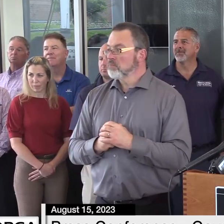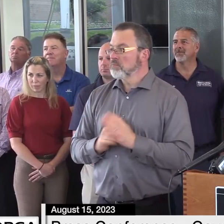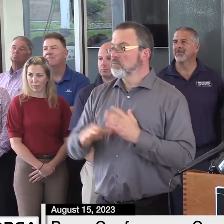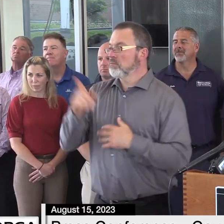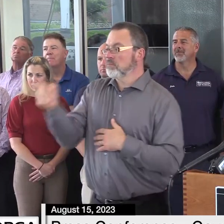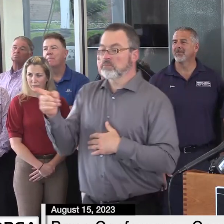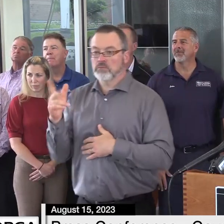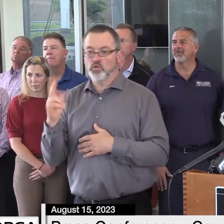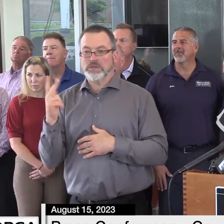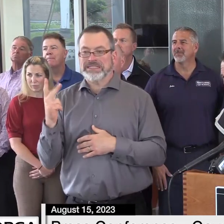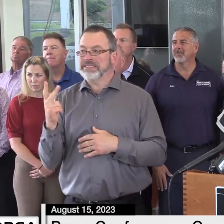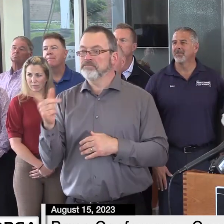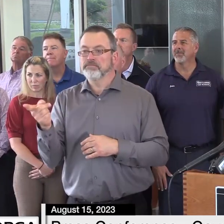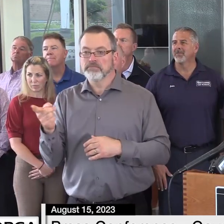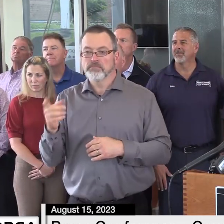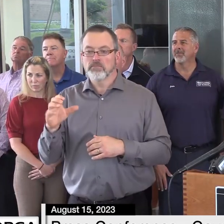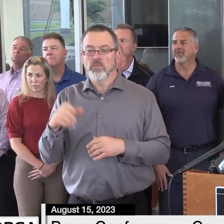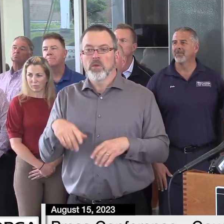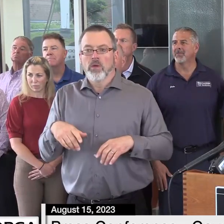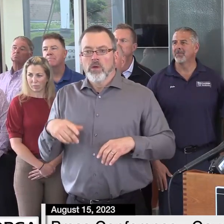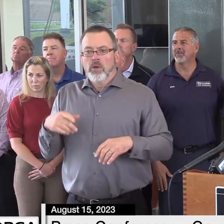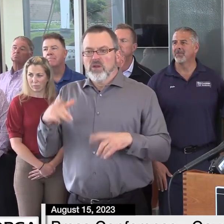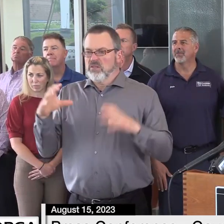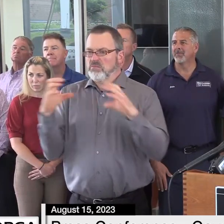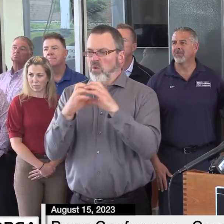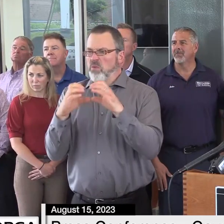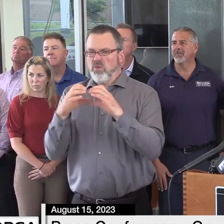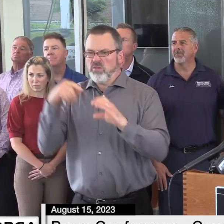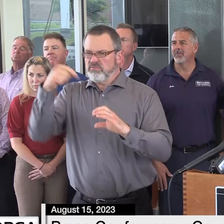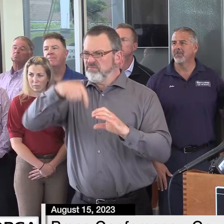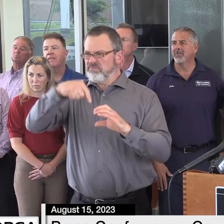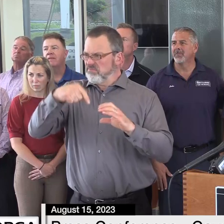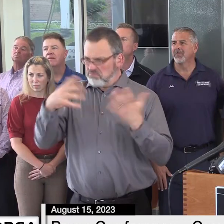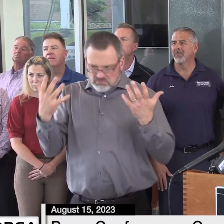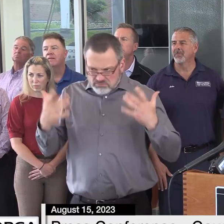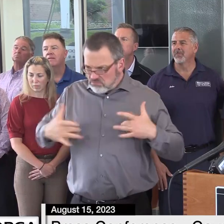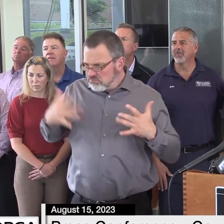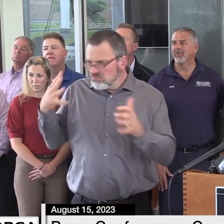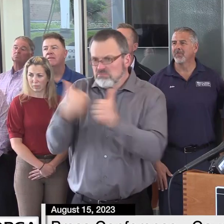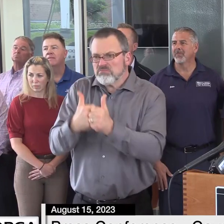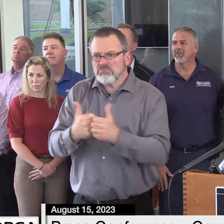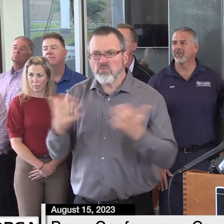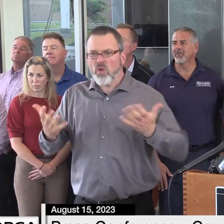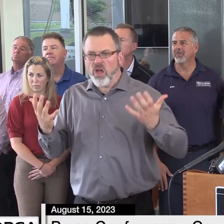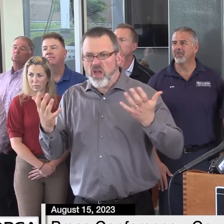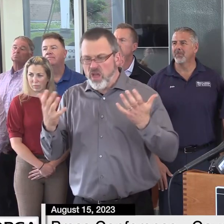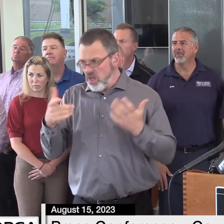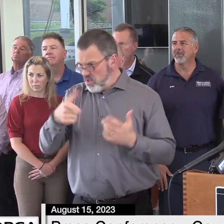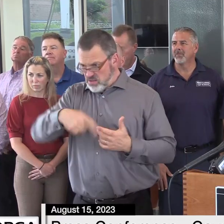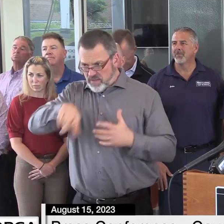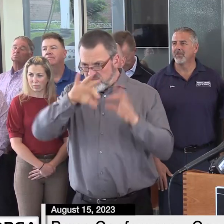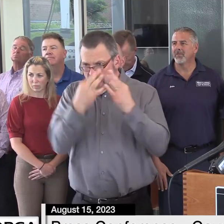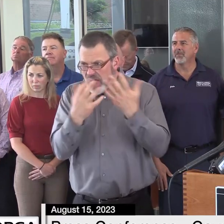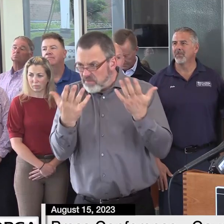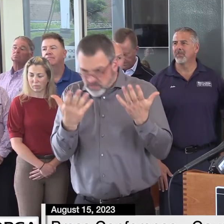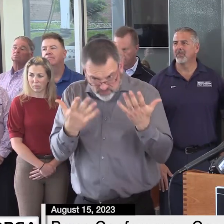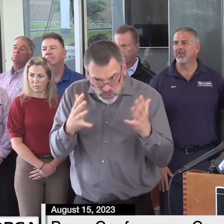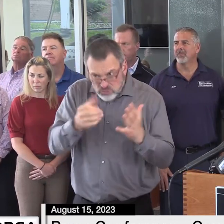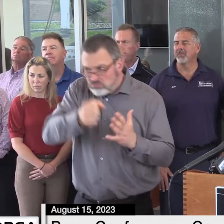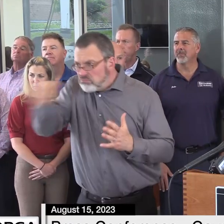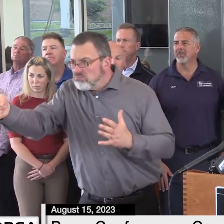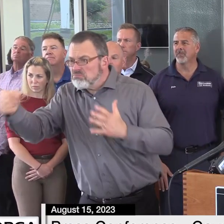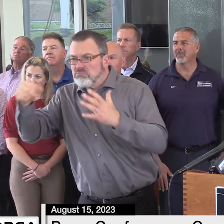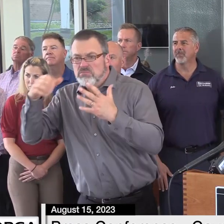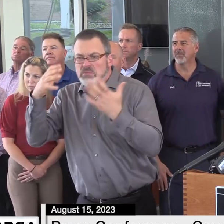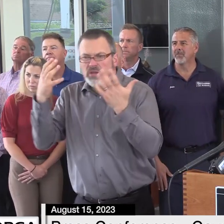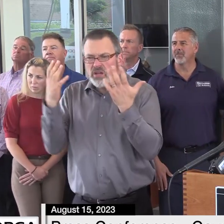Governor, where can we stand on some of the mobile homes for folks that are currently displaced right now? A few weeks ago, you mentioned maybe